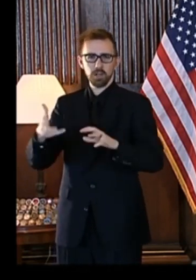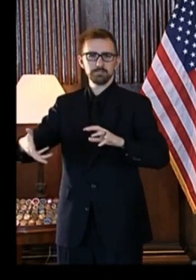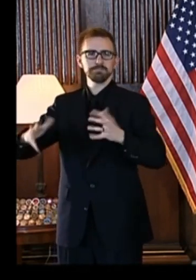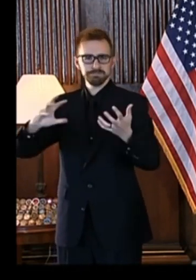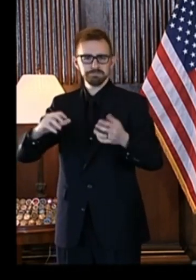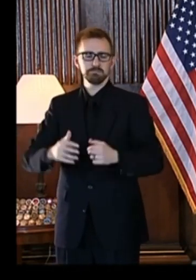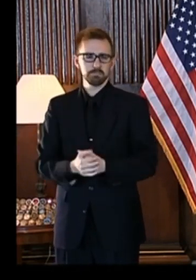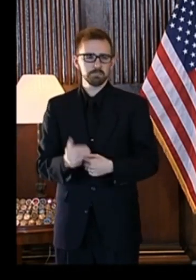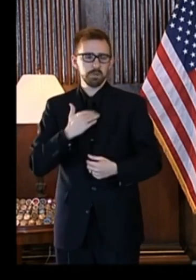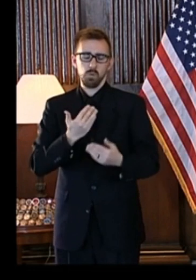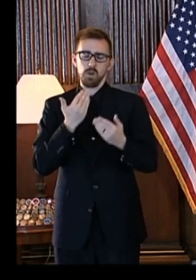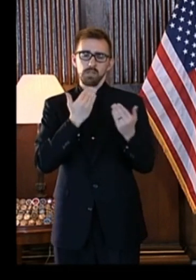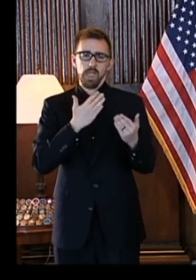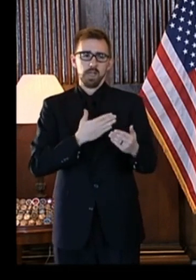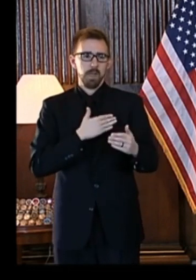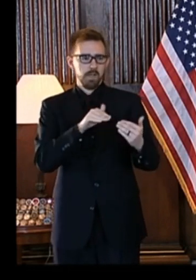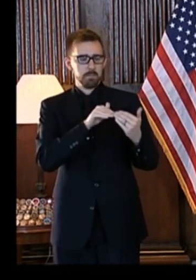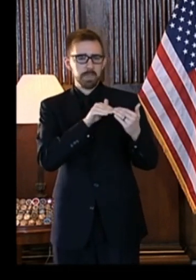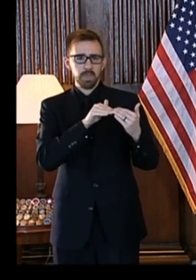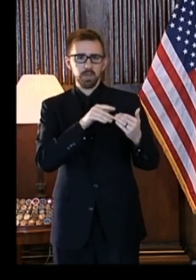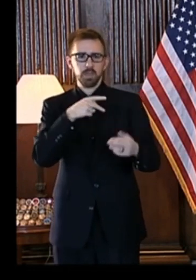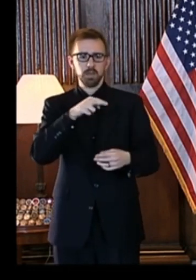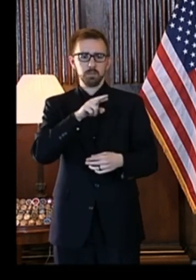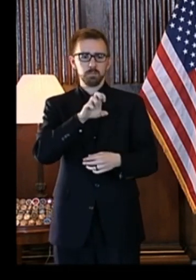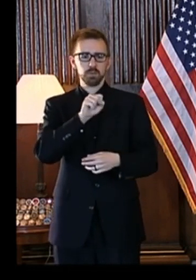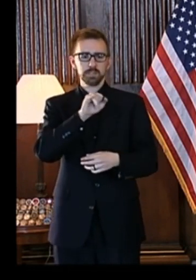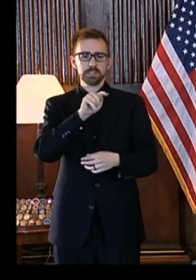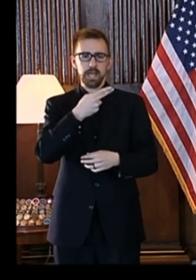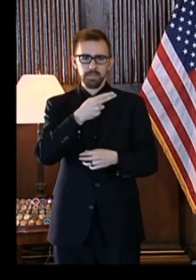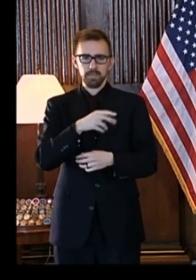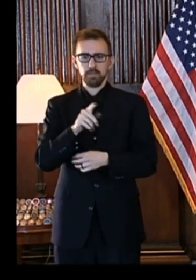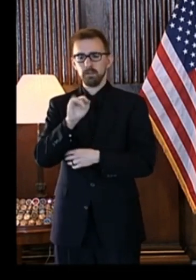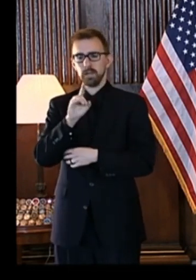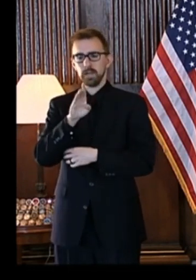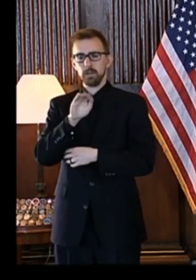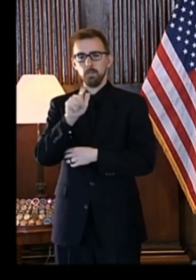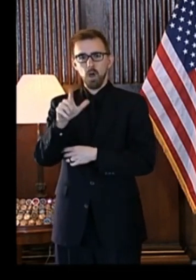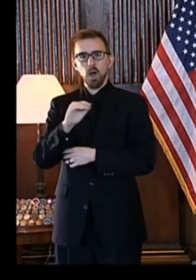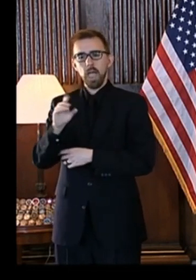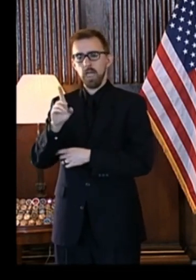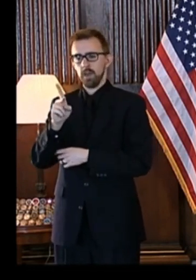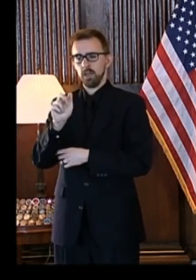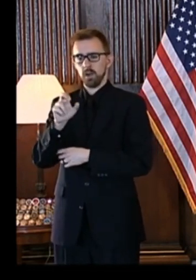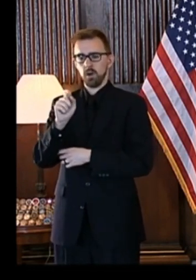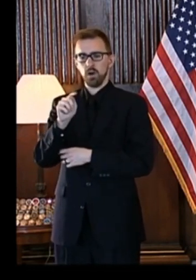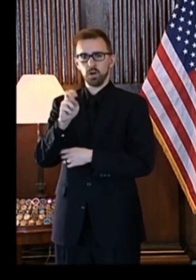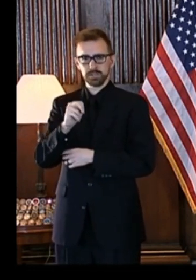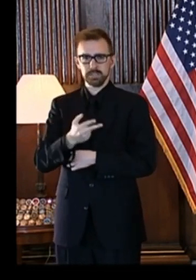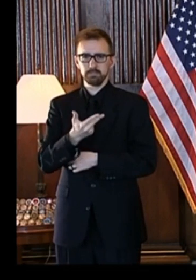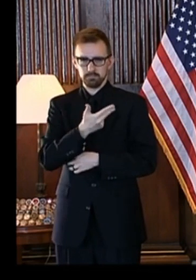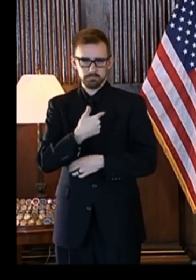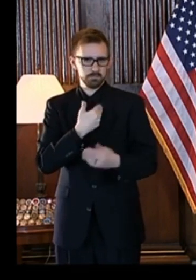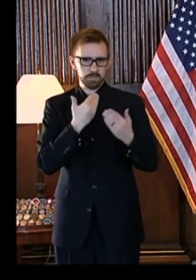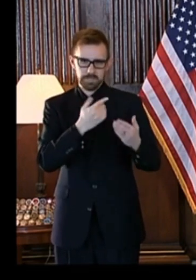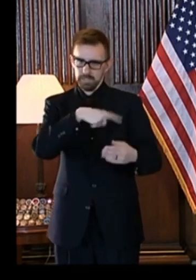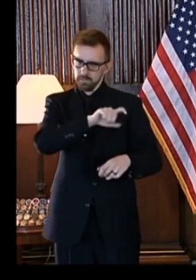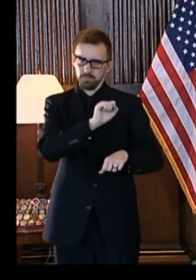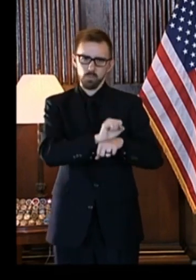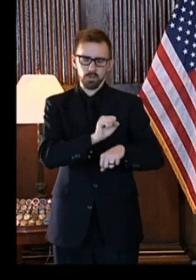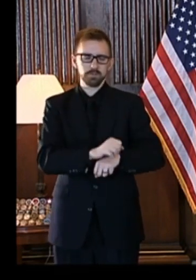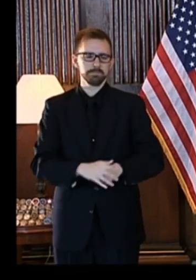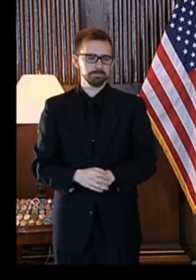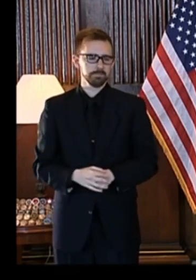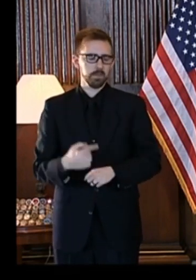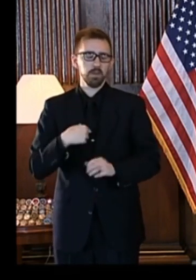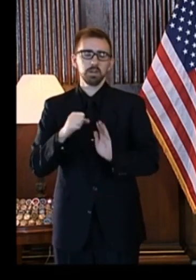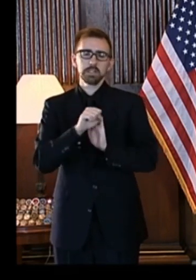to my colleagues, Director Precythe, Director Tidball, and Director Karsten. Where possible, our state employees